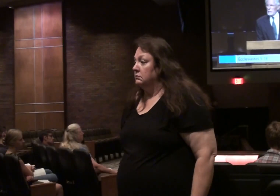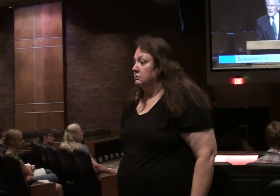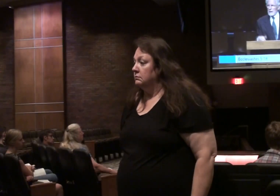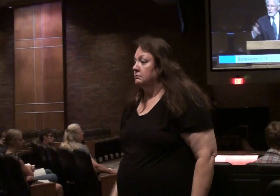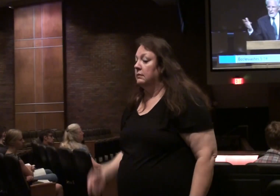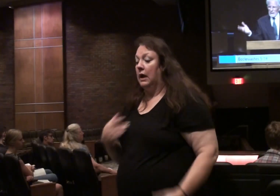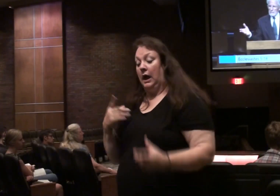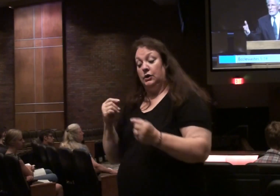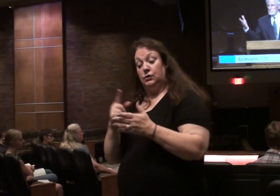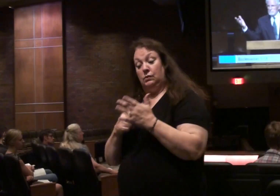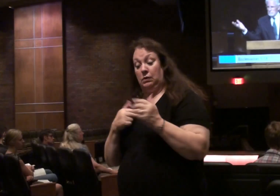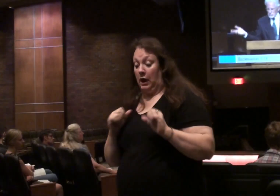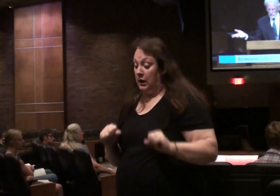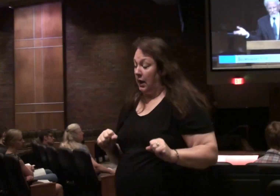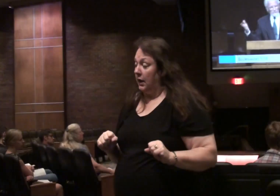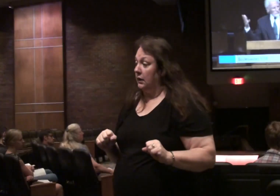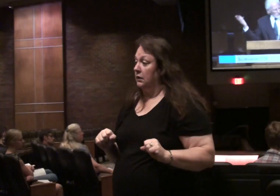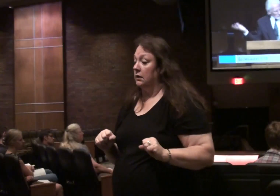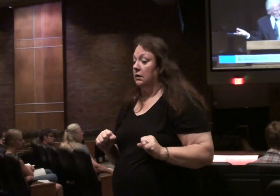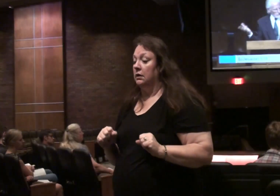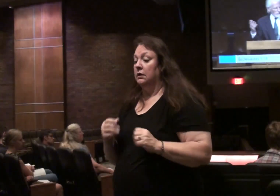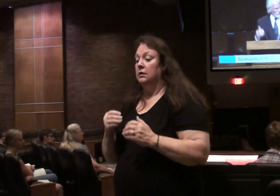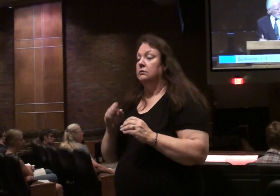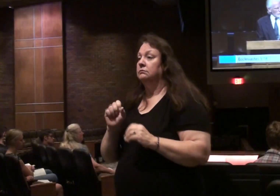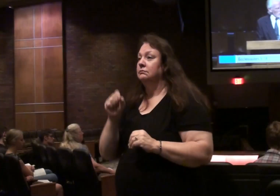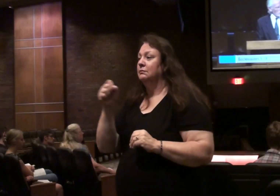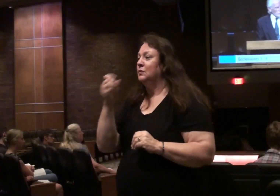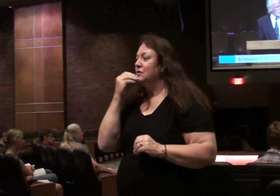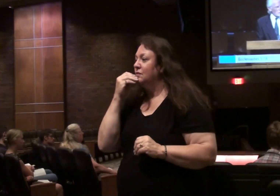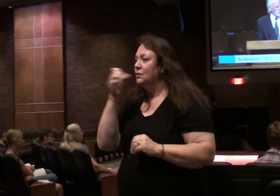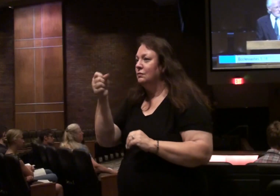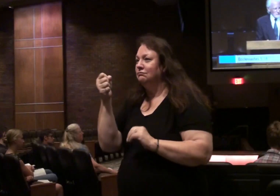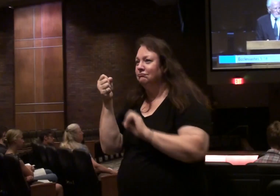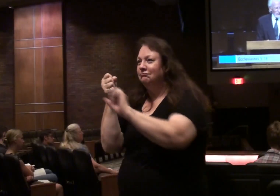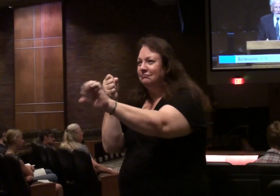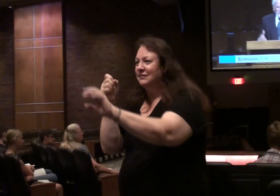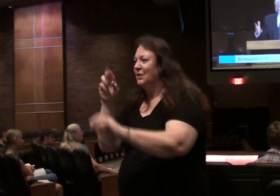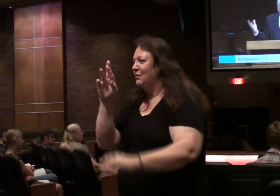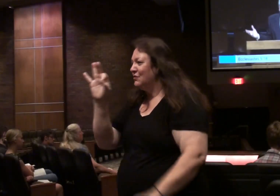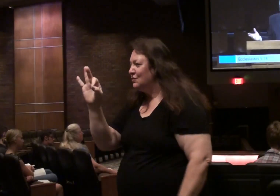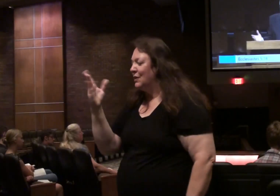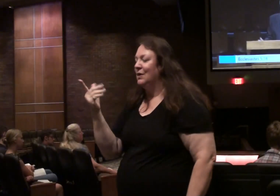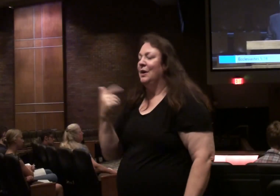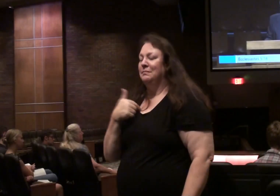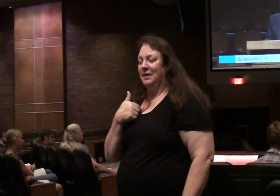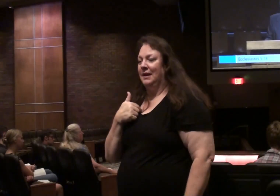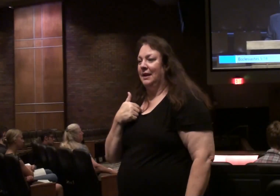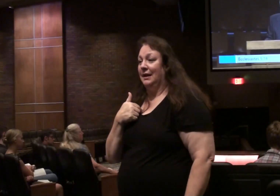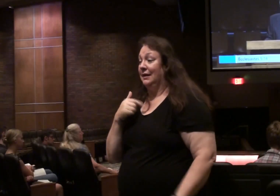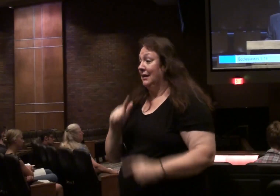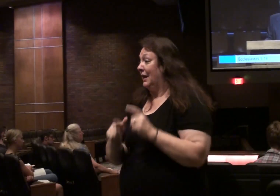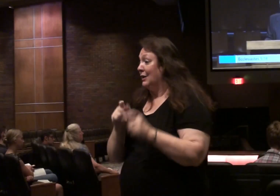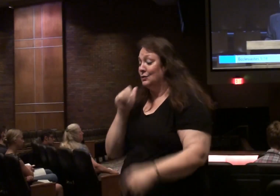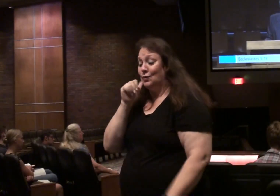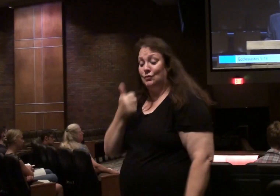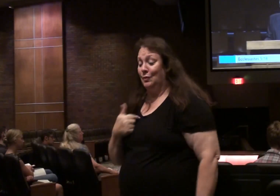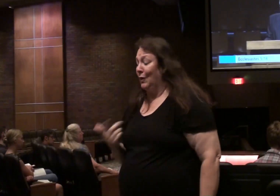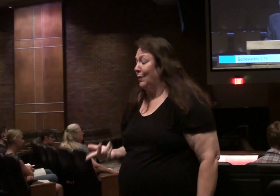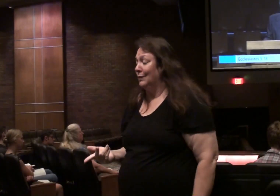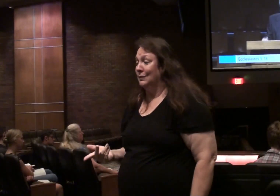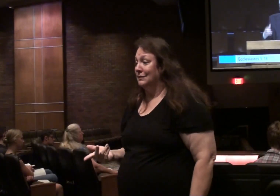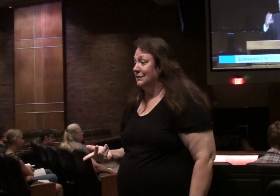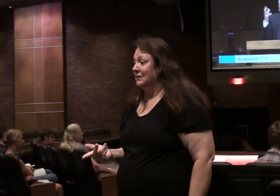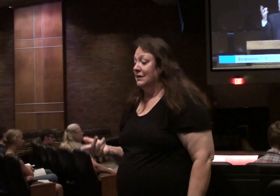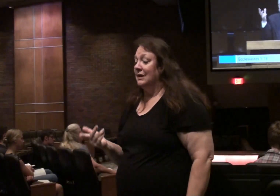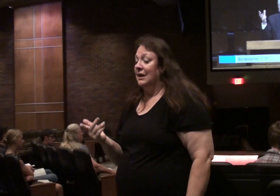I do what I can. We put stuff in the refrigerator for tomorrow, but I mean, I don't have control over tomorrow. I